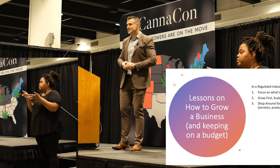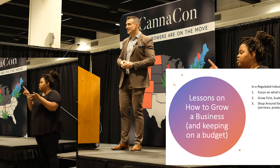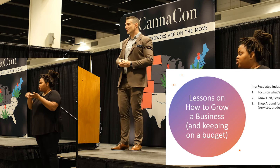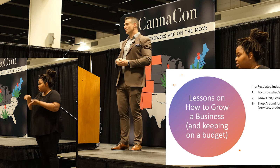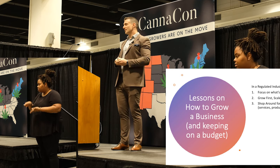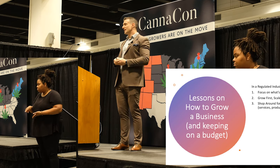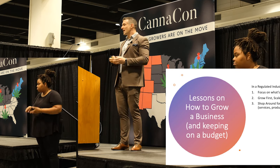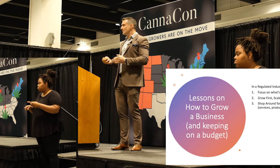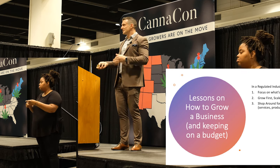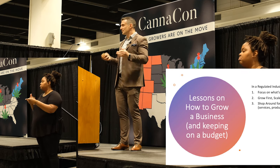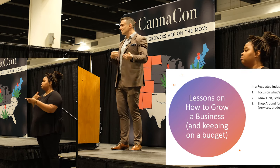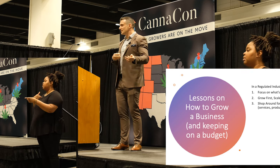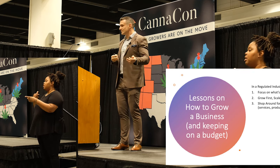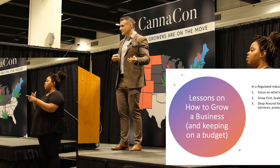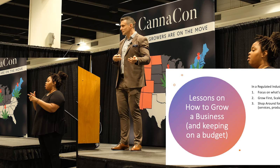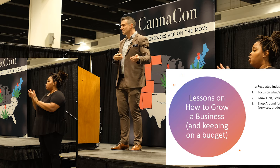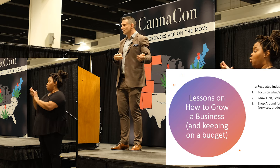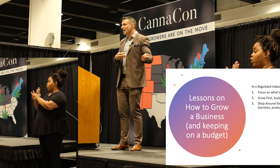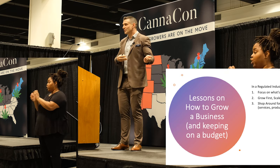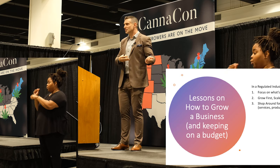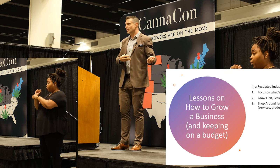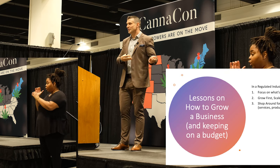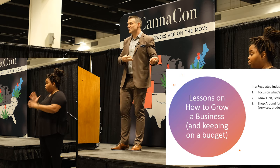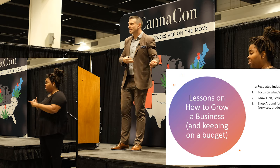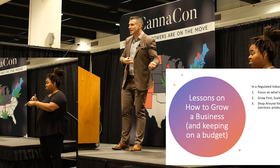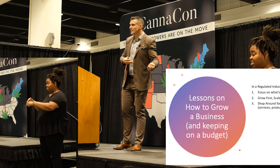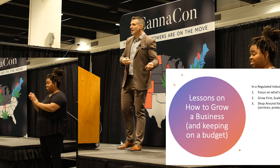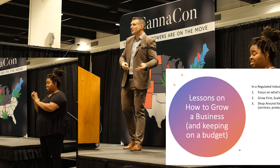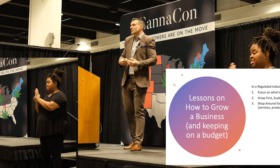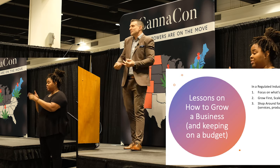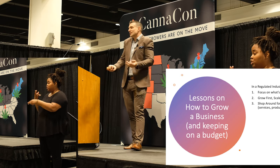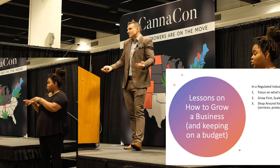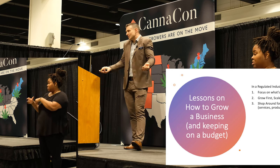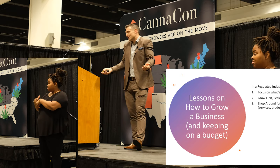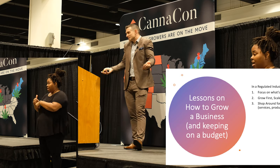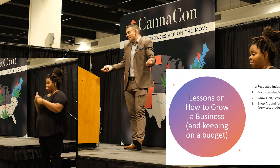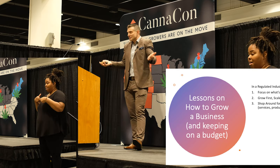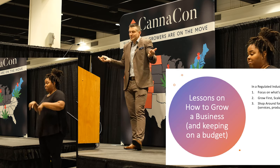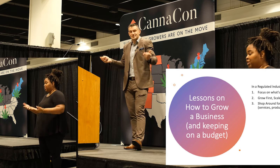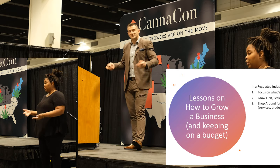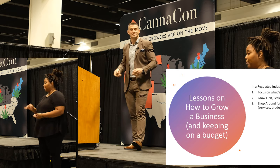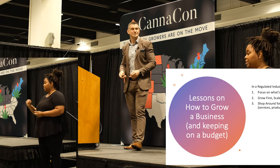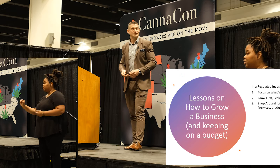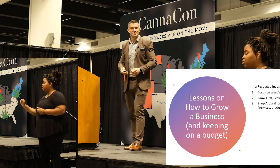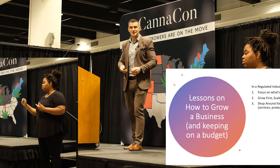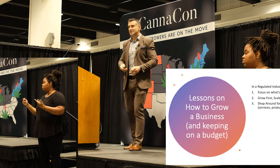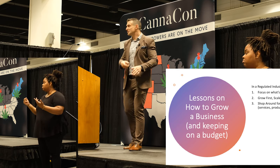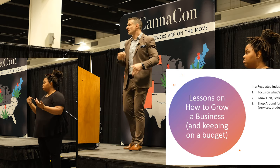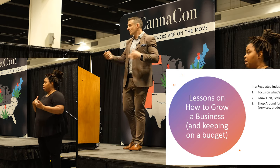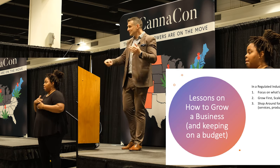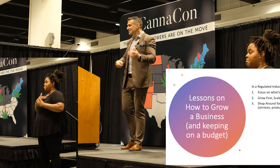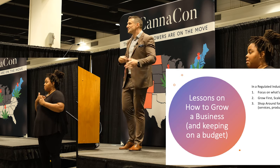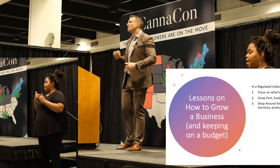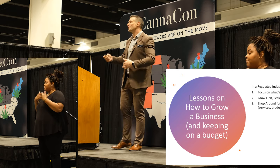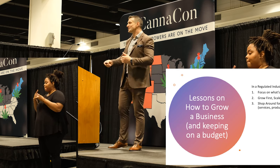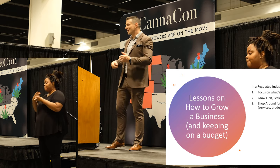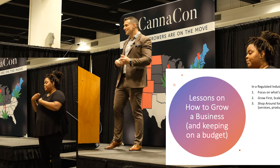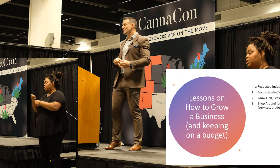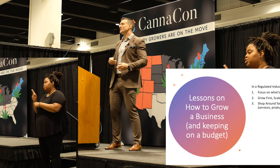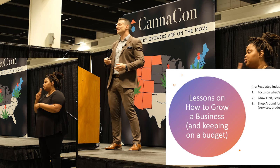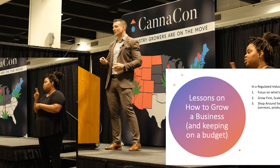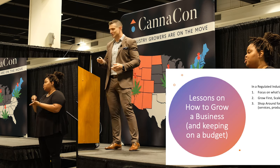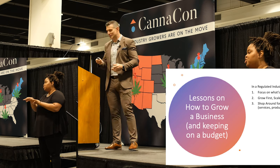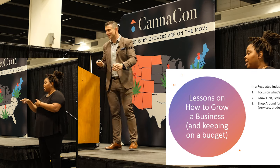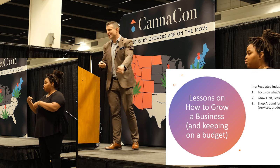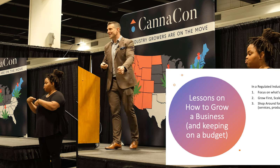We're working in a state where cannabis has only been really around for a short period of time. I mean, how can you really be a cannabis? I don't know. So to check references is important. Talk